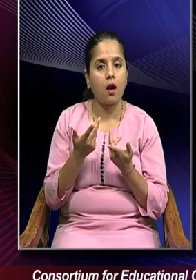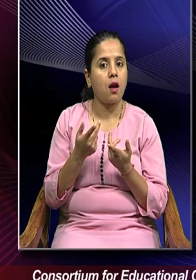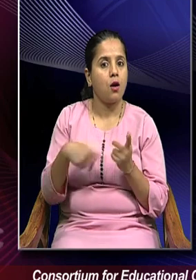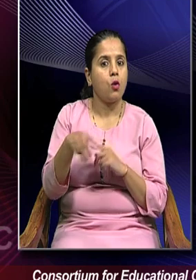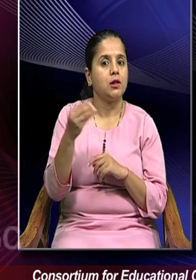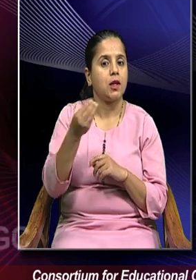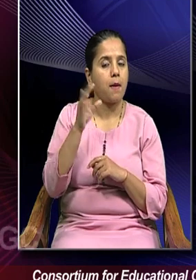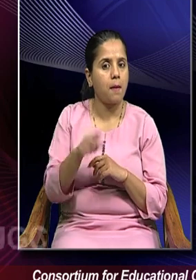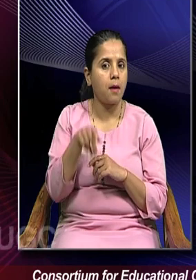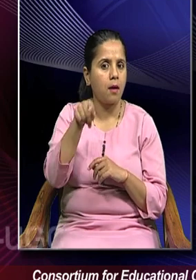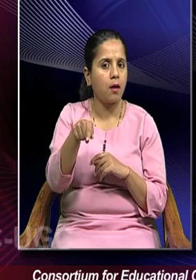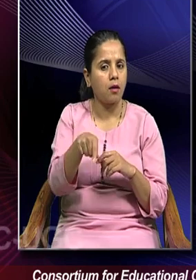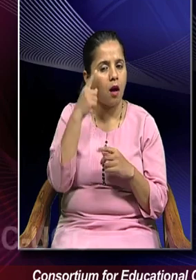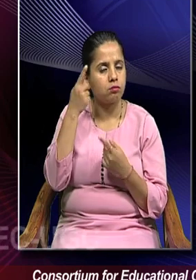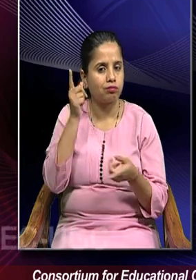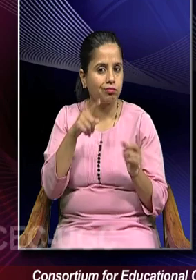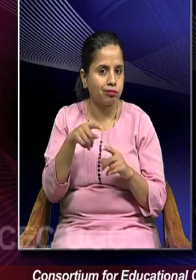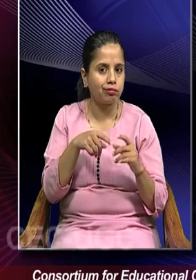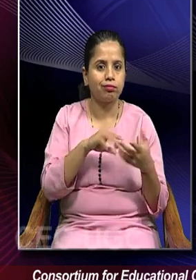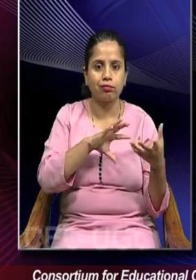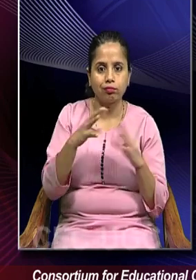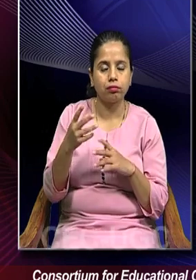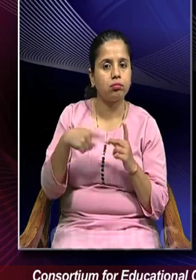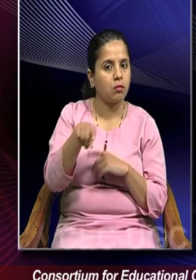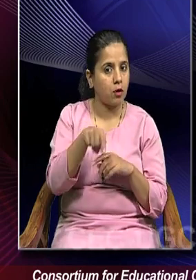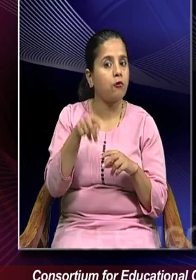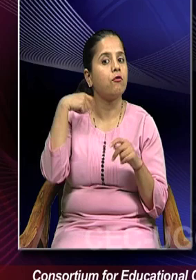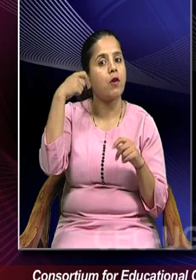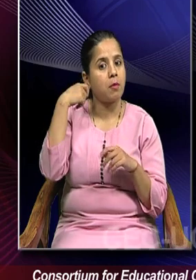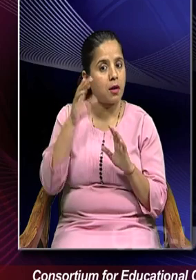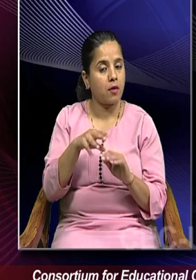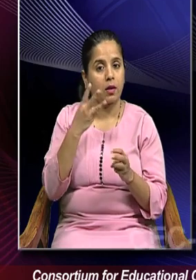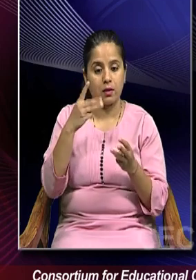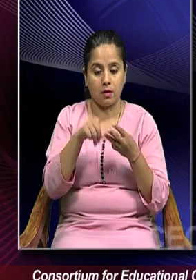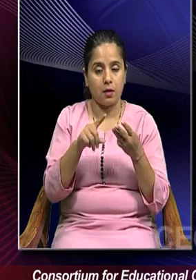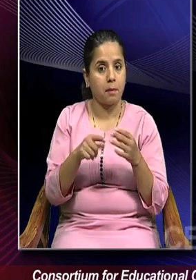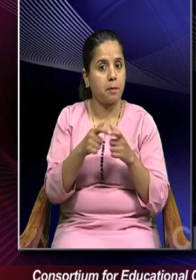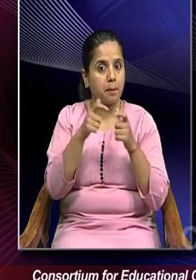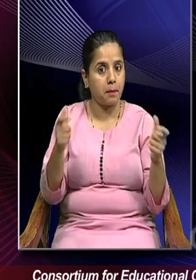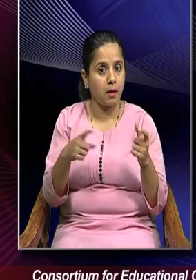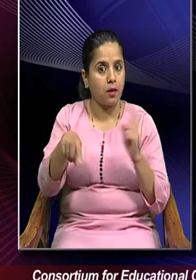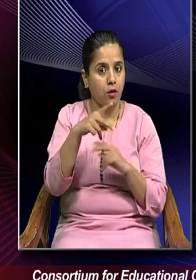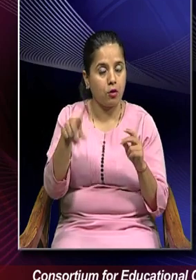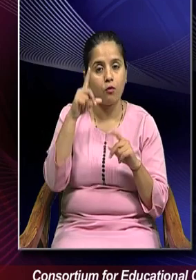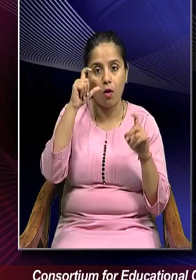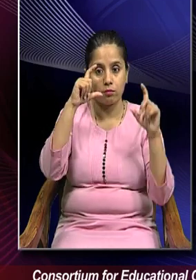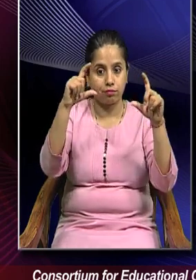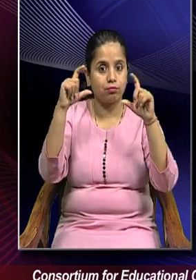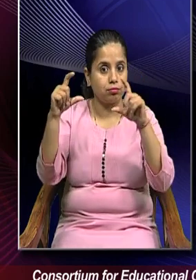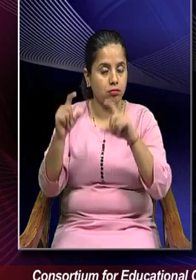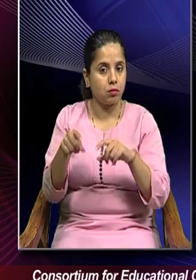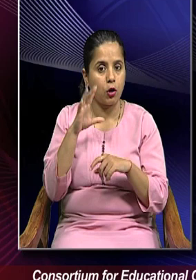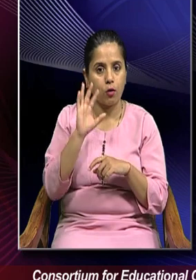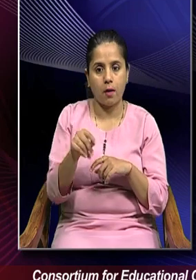some kind of a merchandising strategy was also followed in this film, where three large erasers with the photos of the